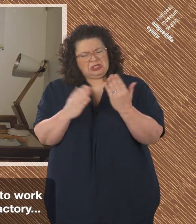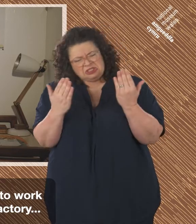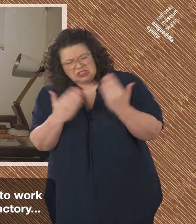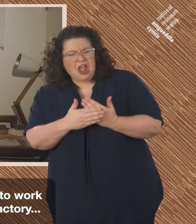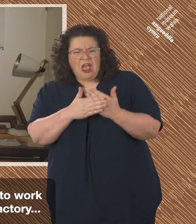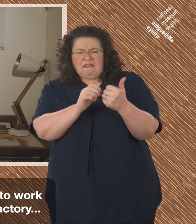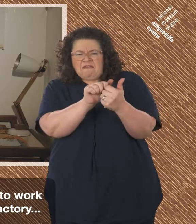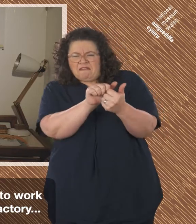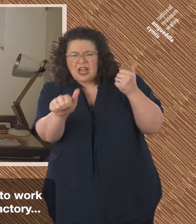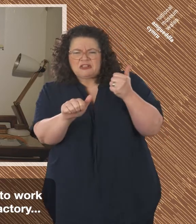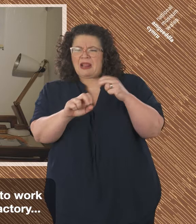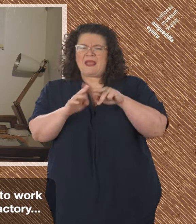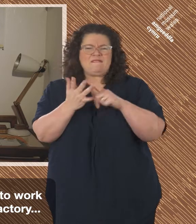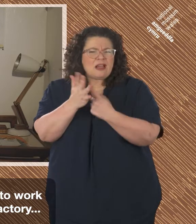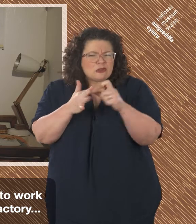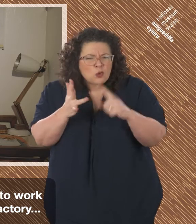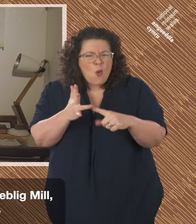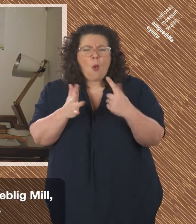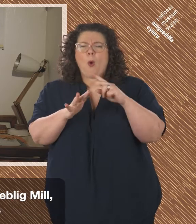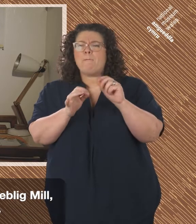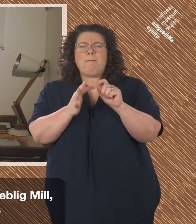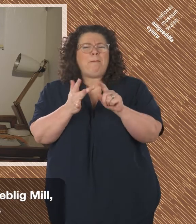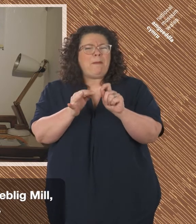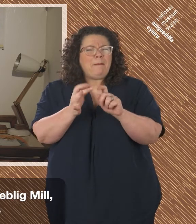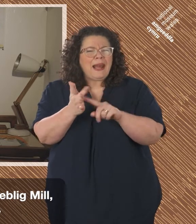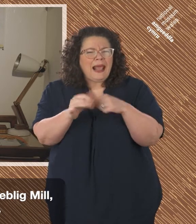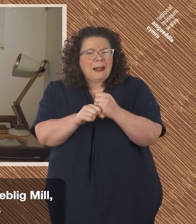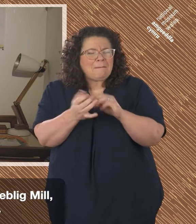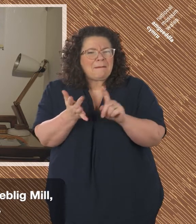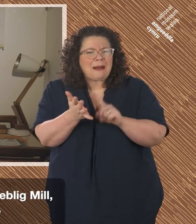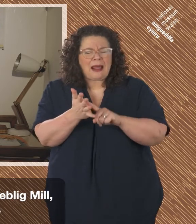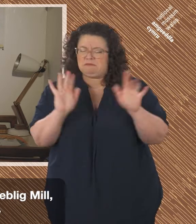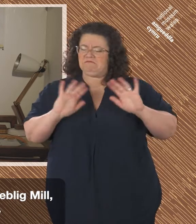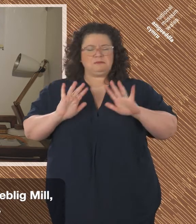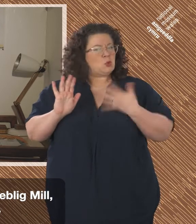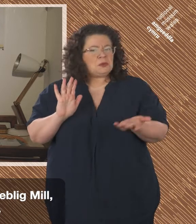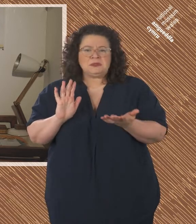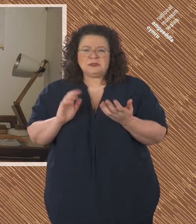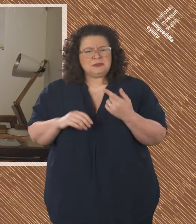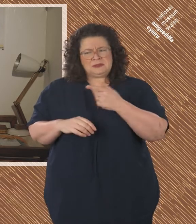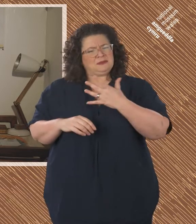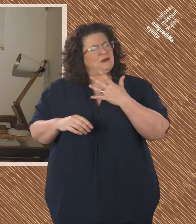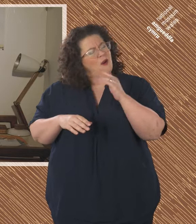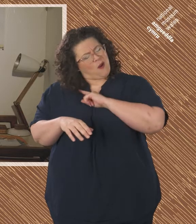He's not going to work in some dark factory like Ferot or Peblich Mills, he says.